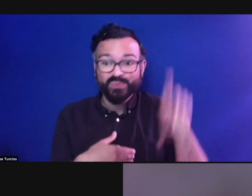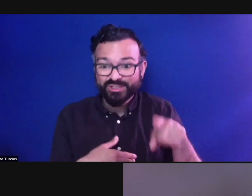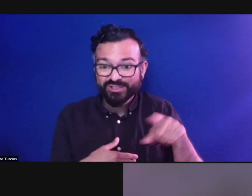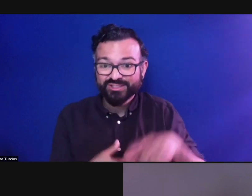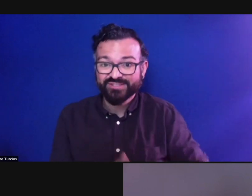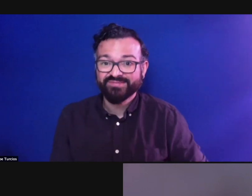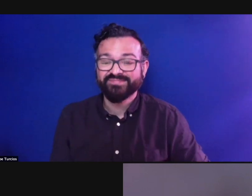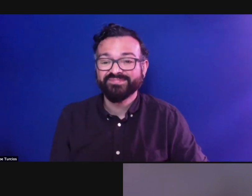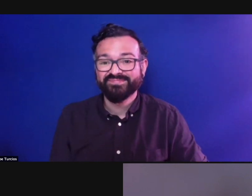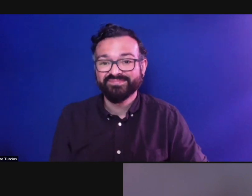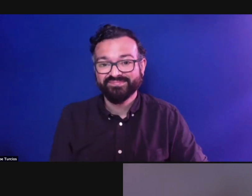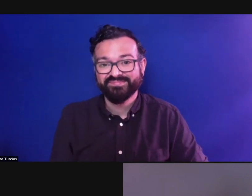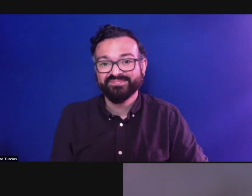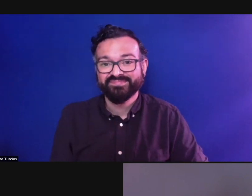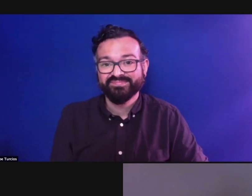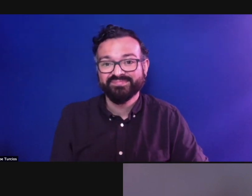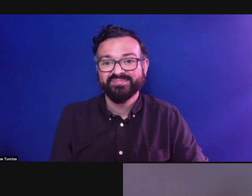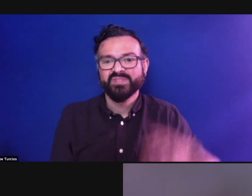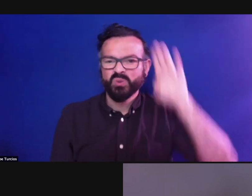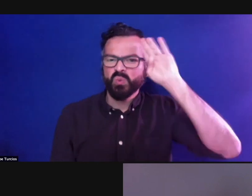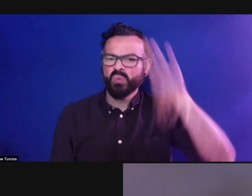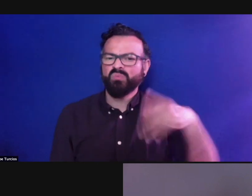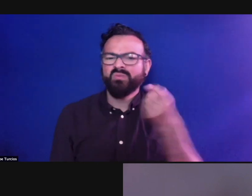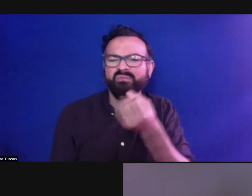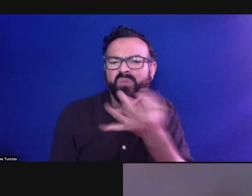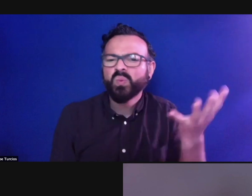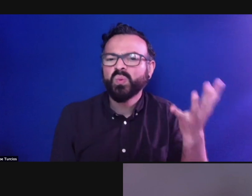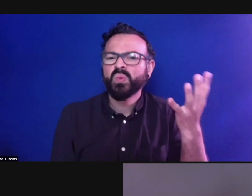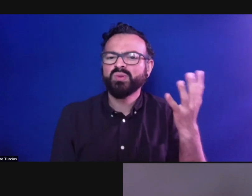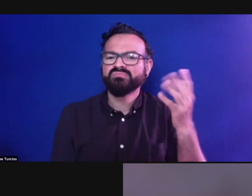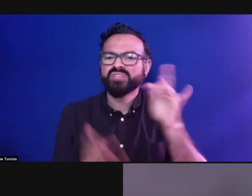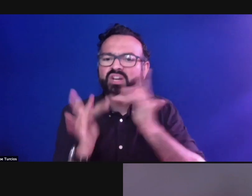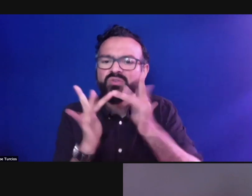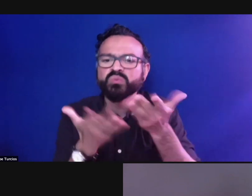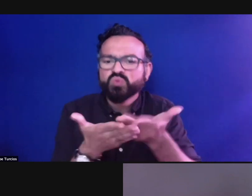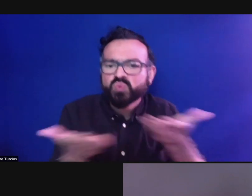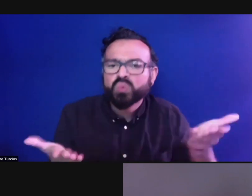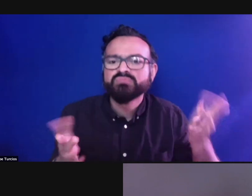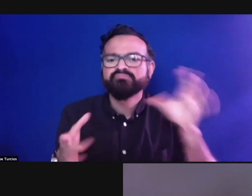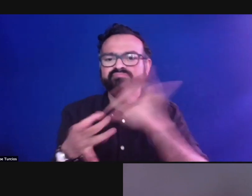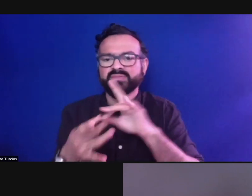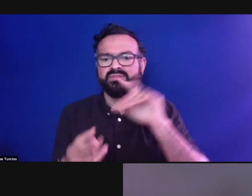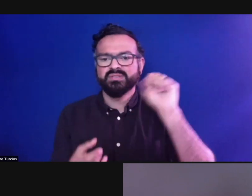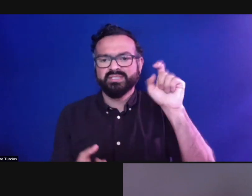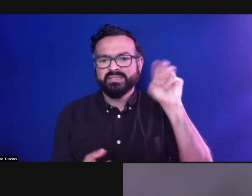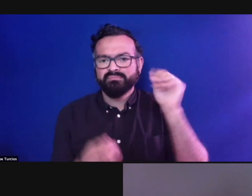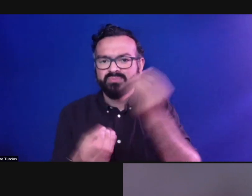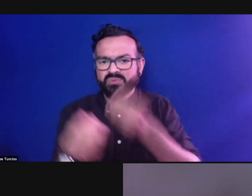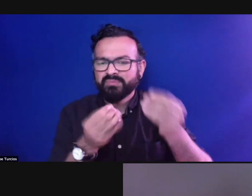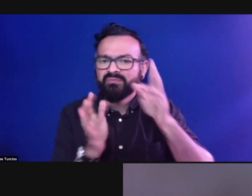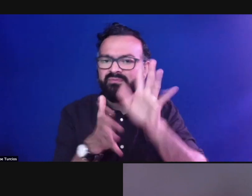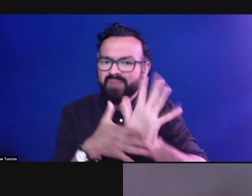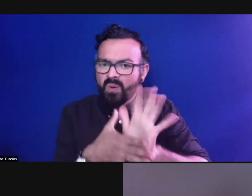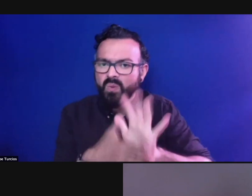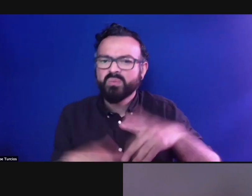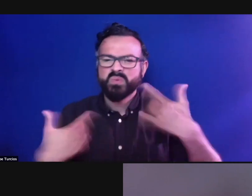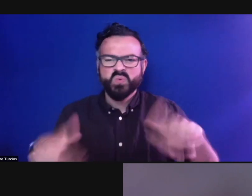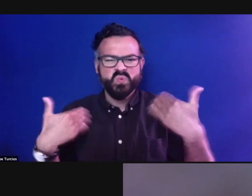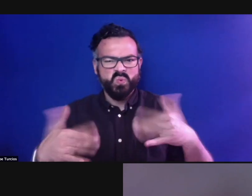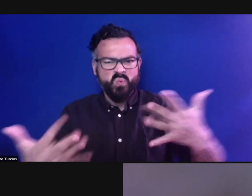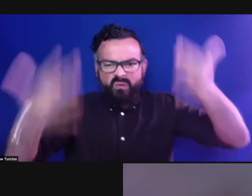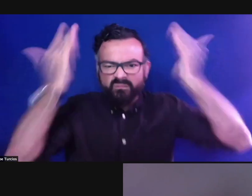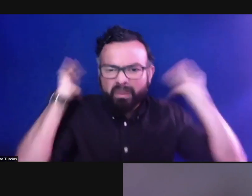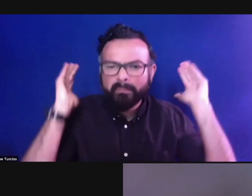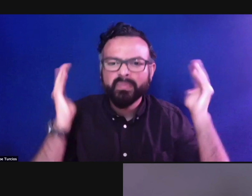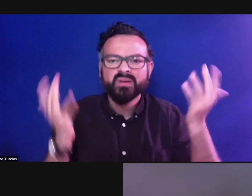suggest trying to find another deaf person who is an engineer that you can, partner with and work